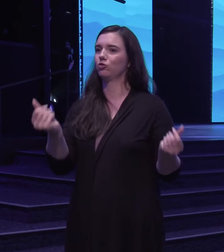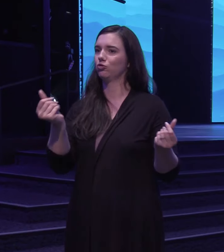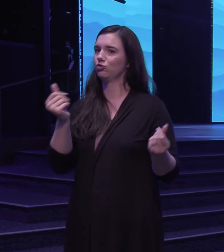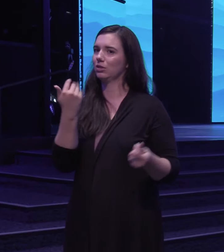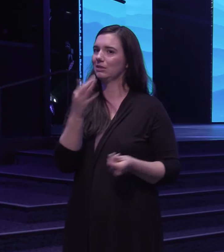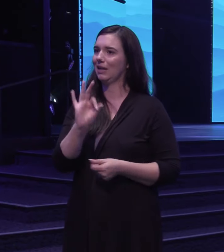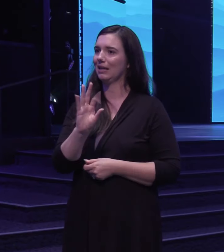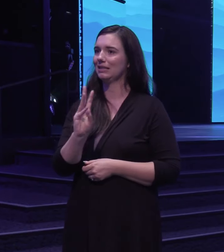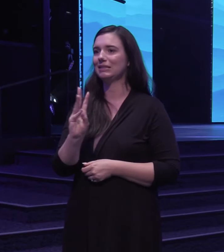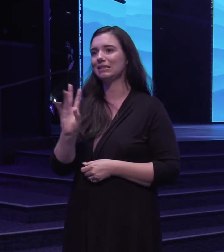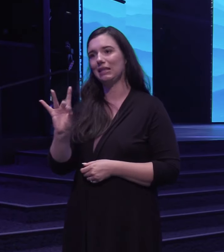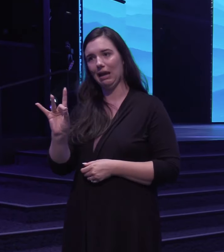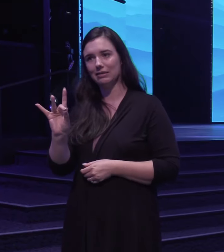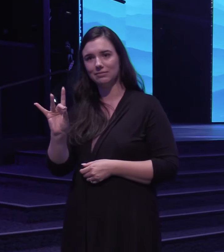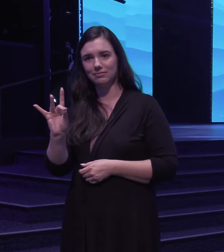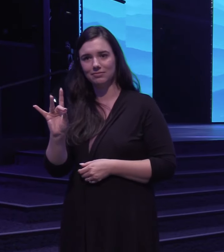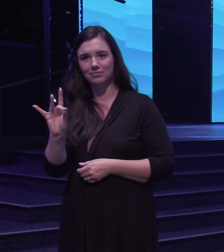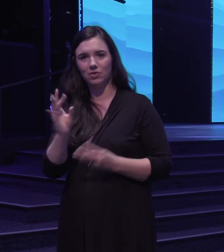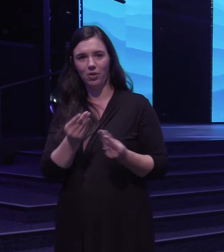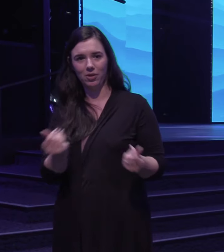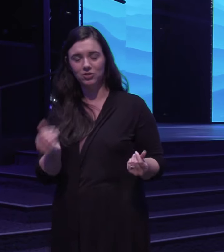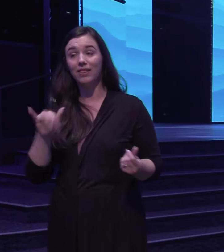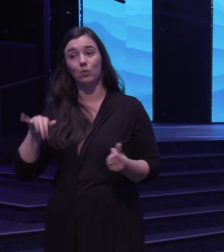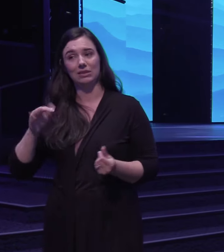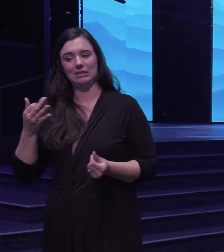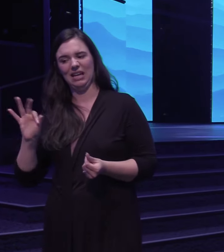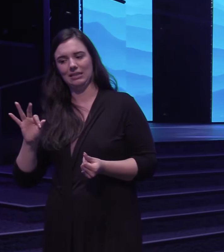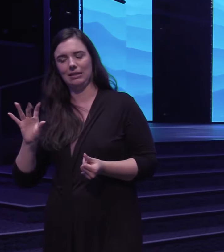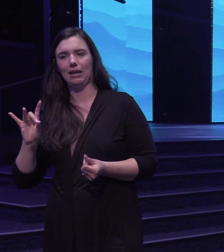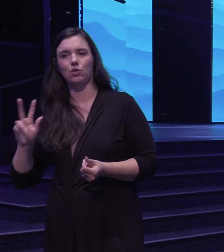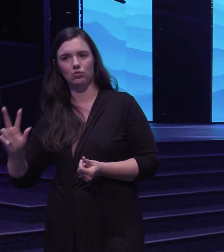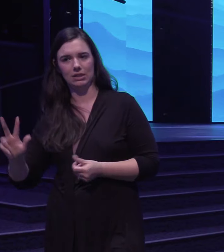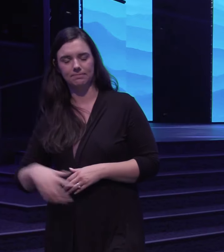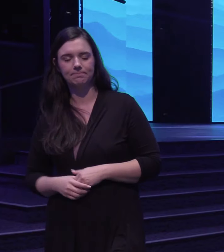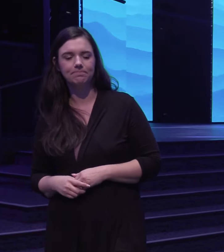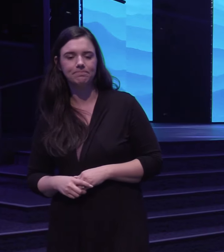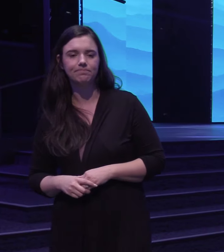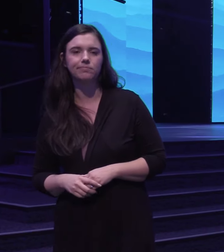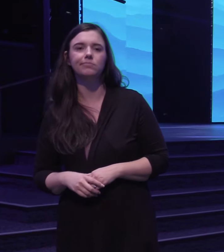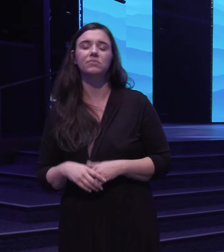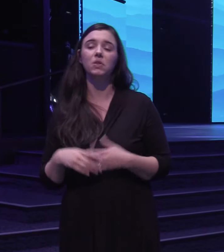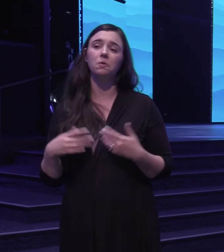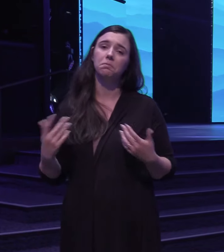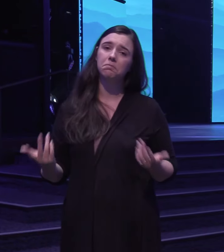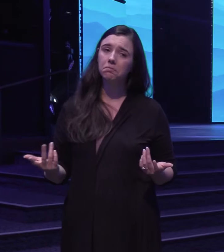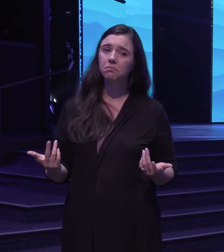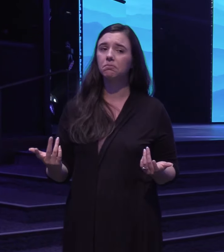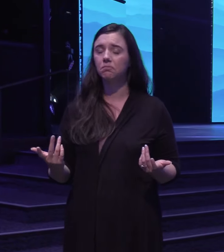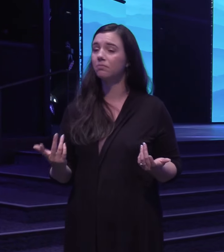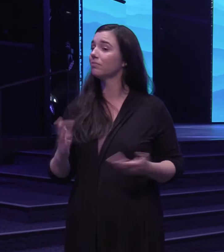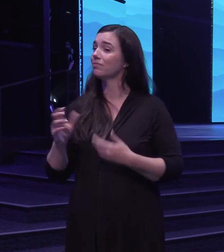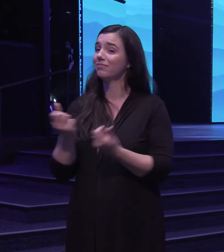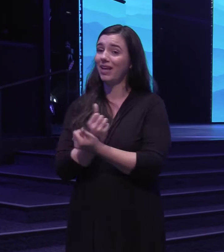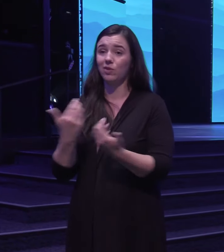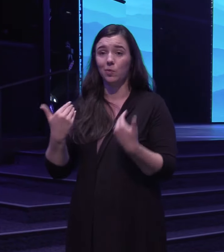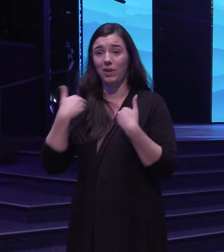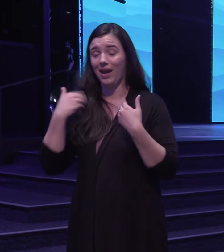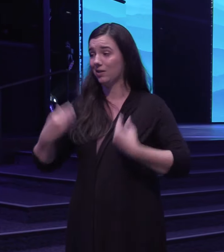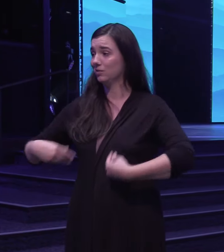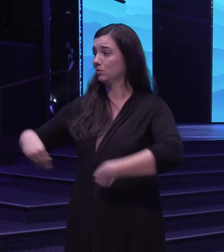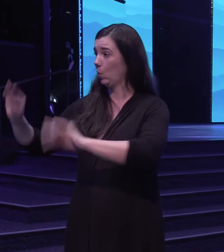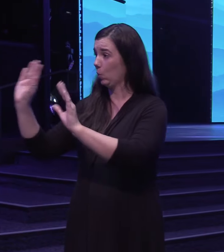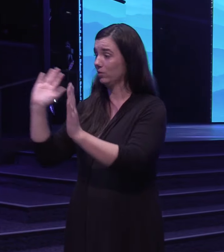in 1968. And this was 1983. So we sold all of our earthly